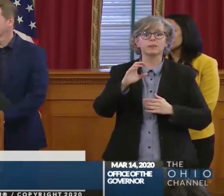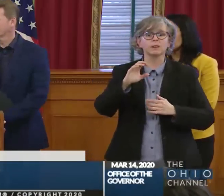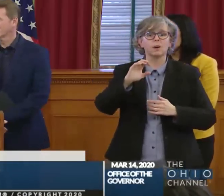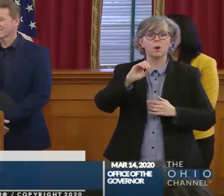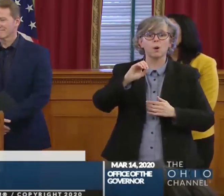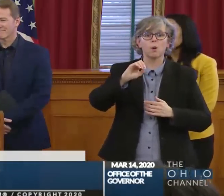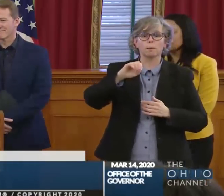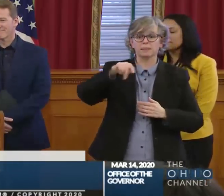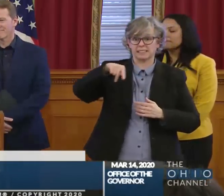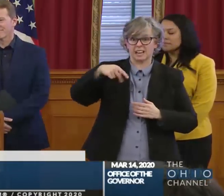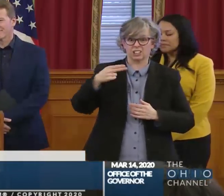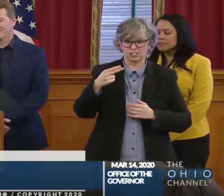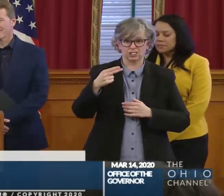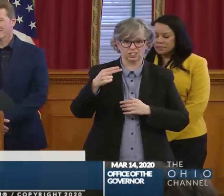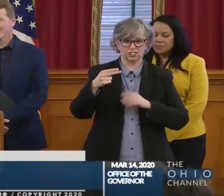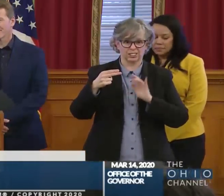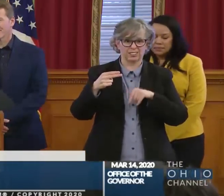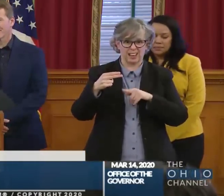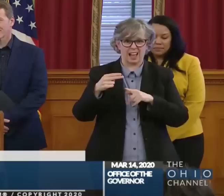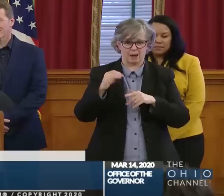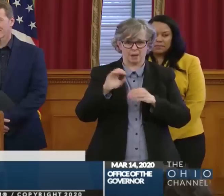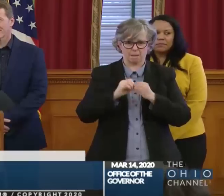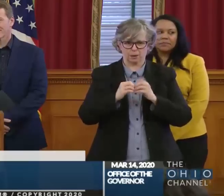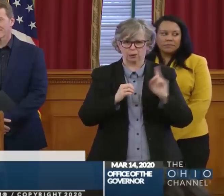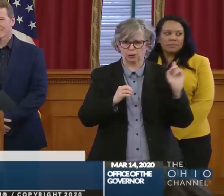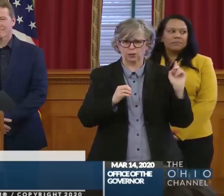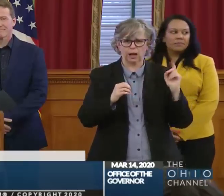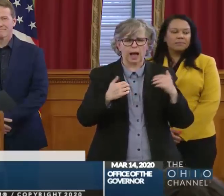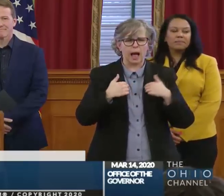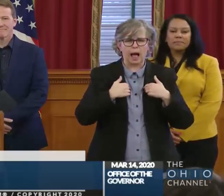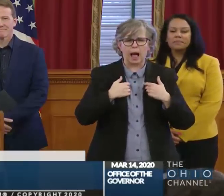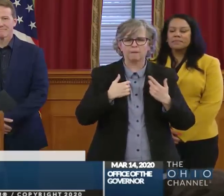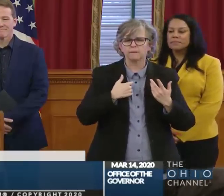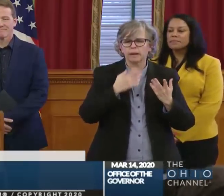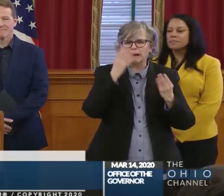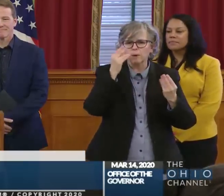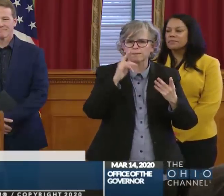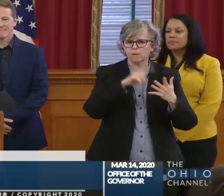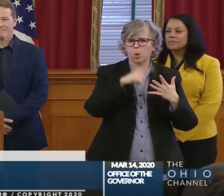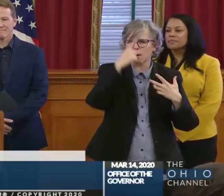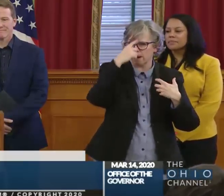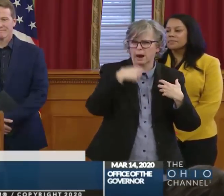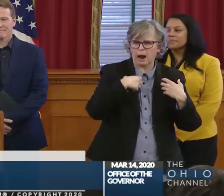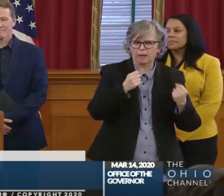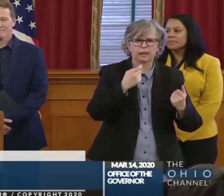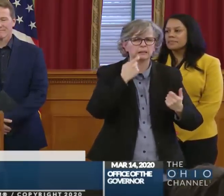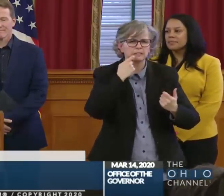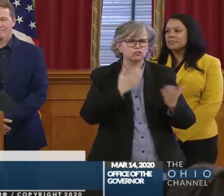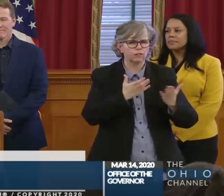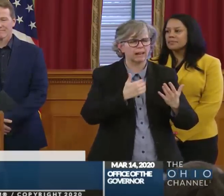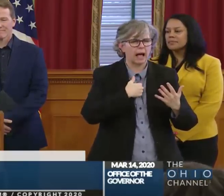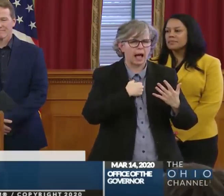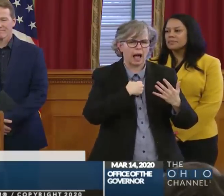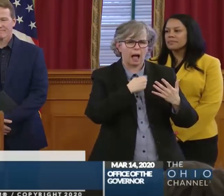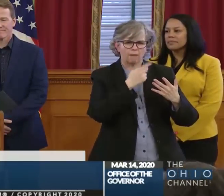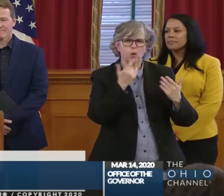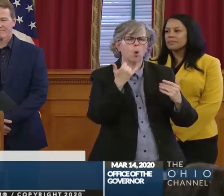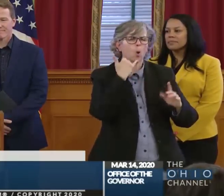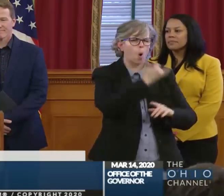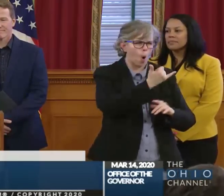can get resources for mental health and addiction services, and so you can call that number. They've got fact